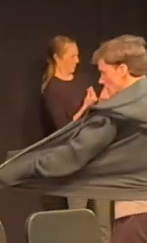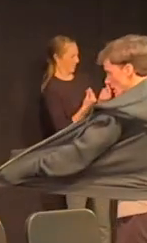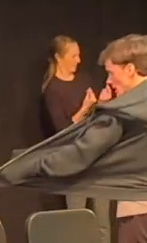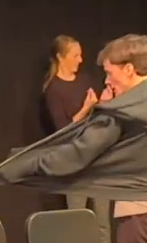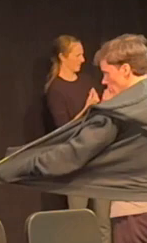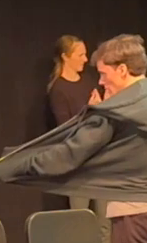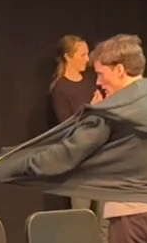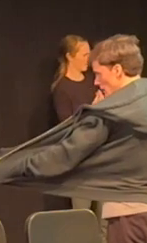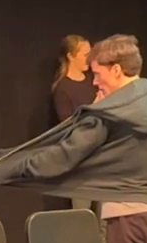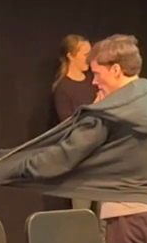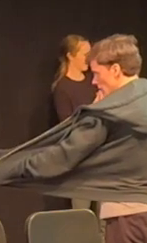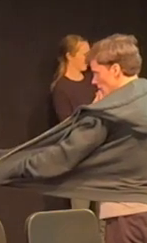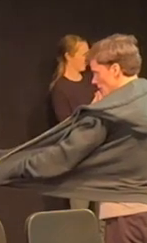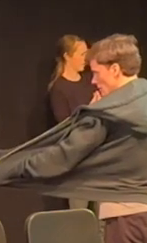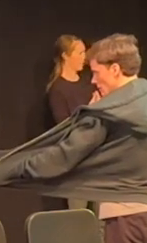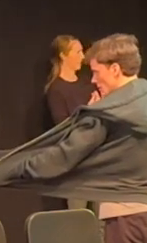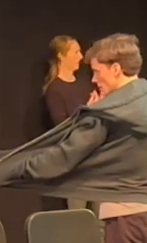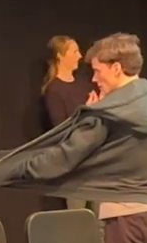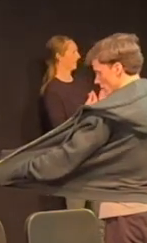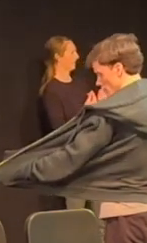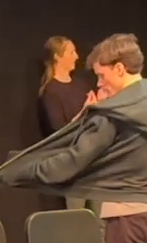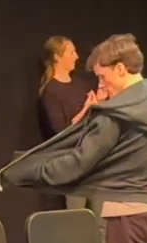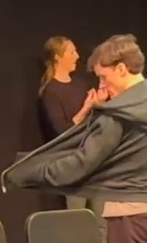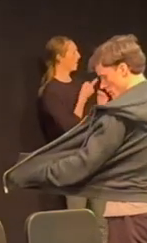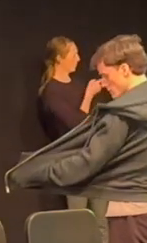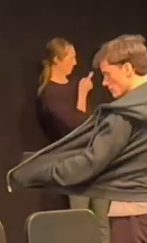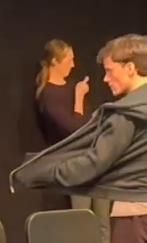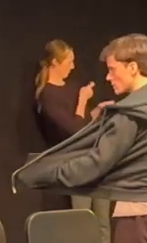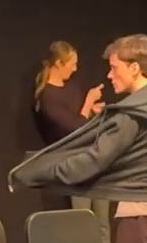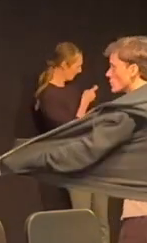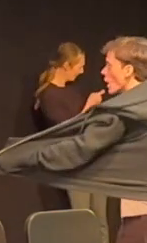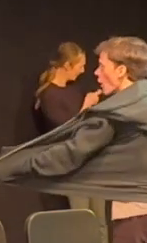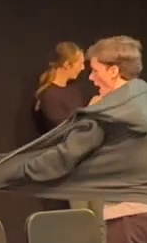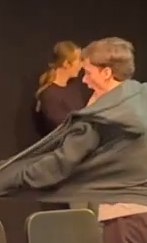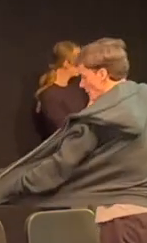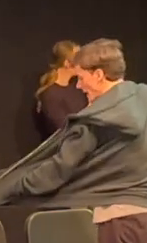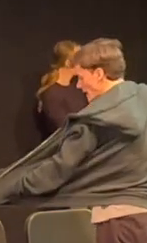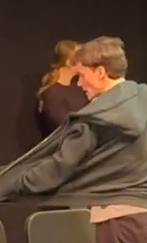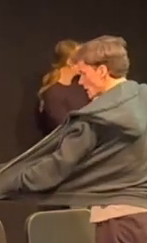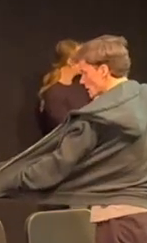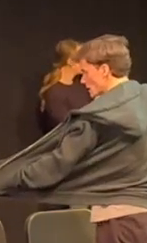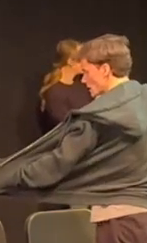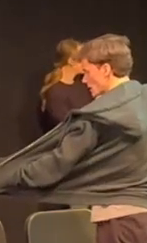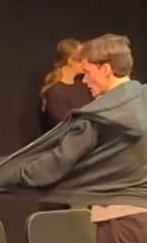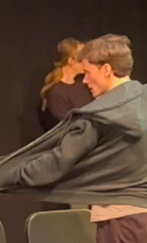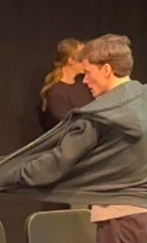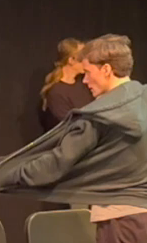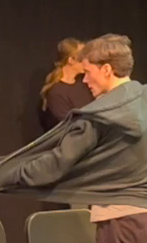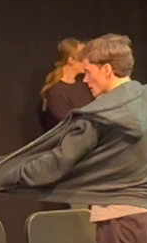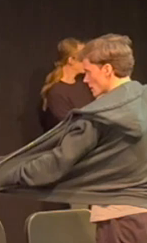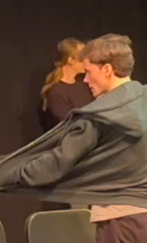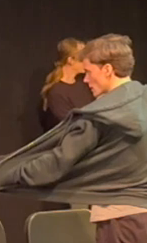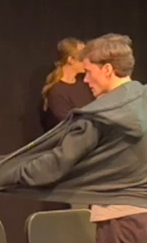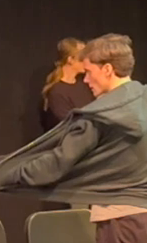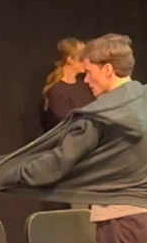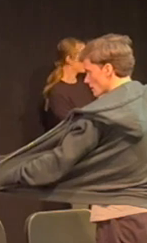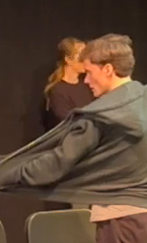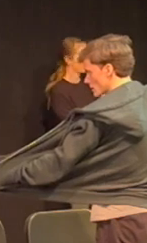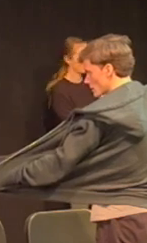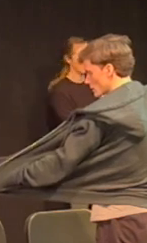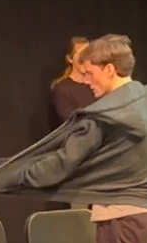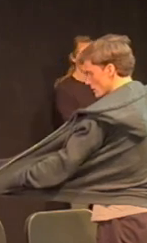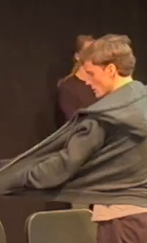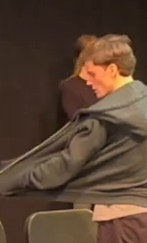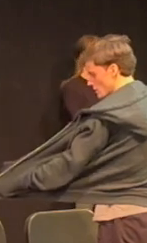purse. Are you kidding me? No, I mean it. Hey, come on. Do